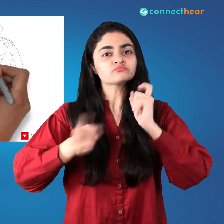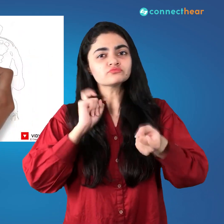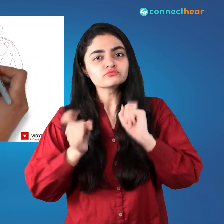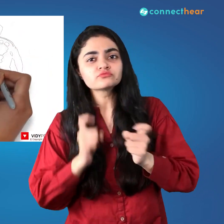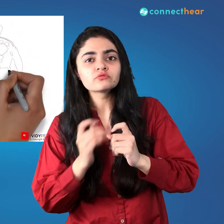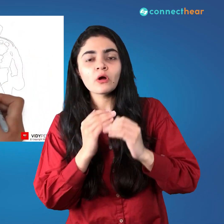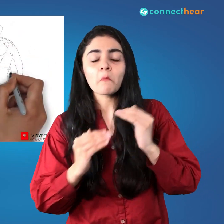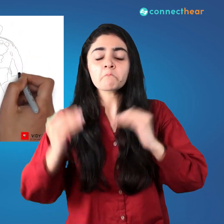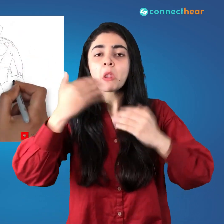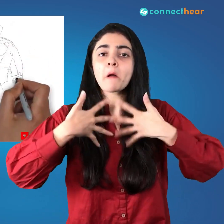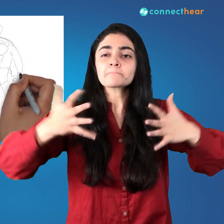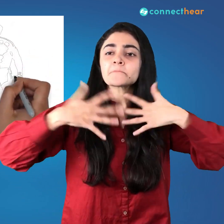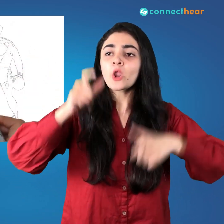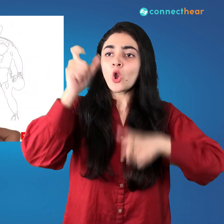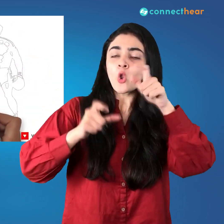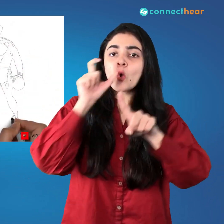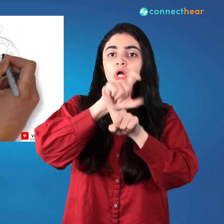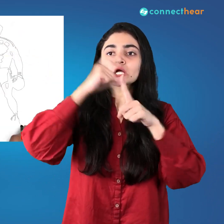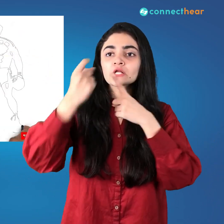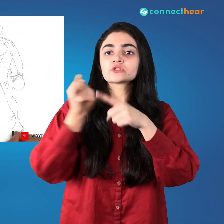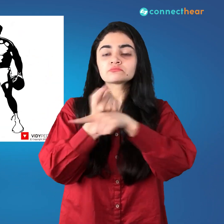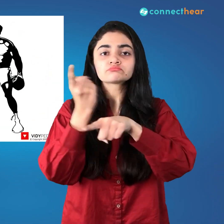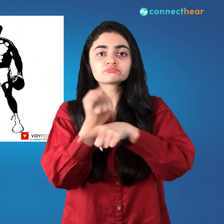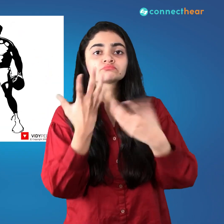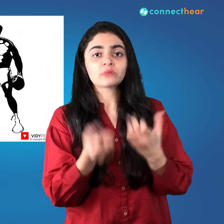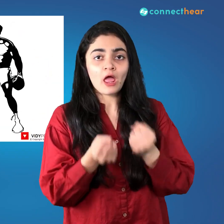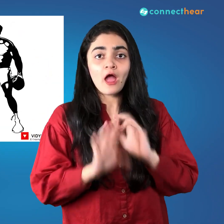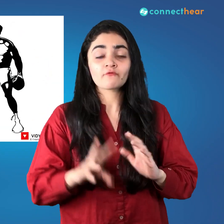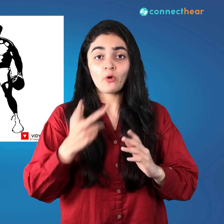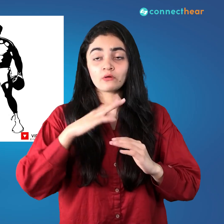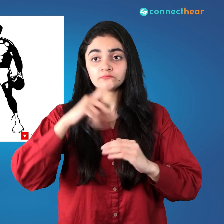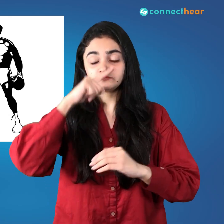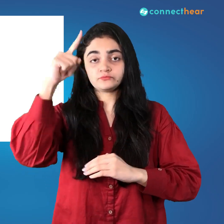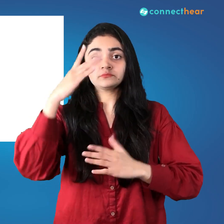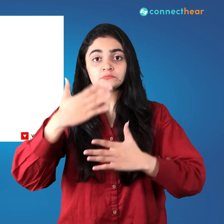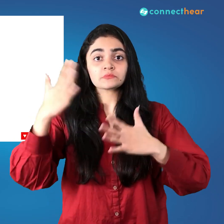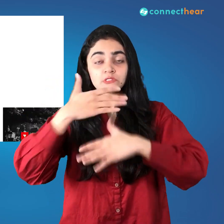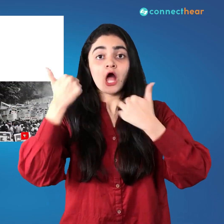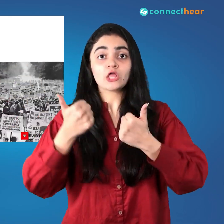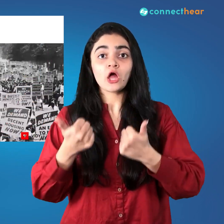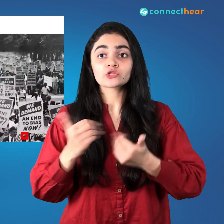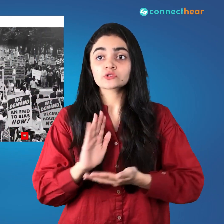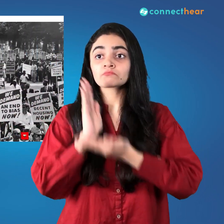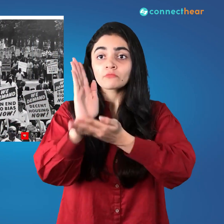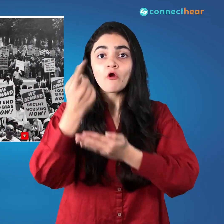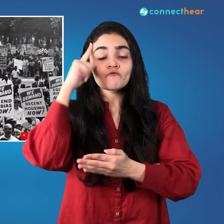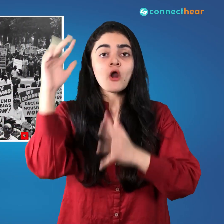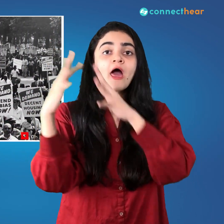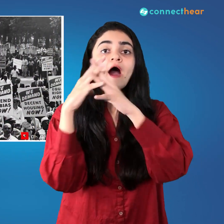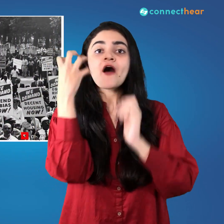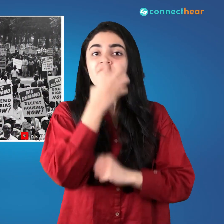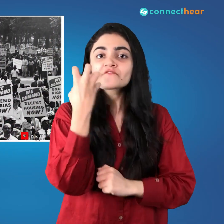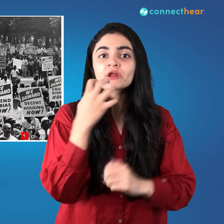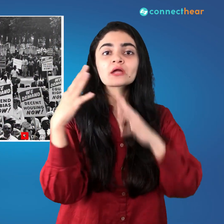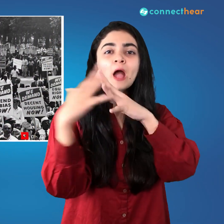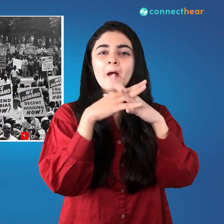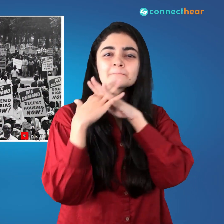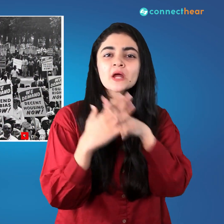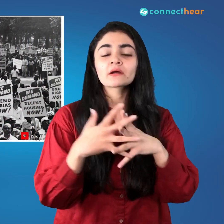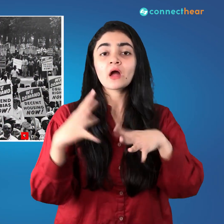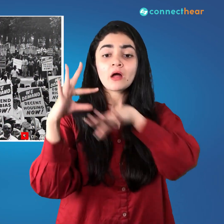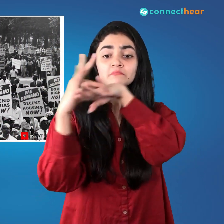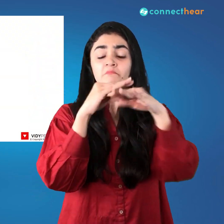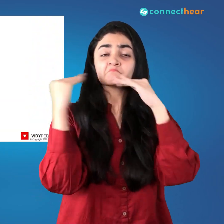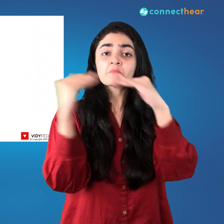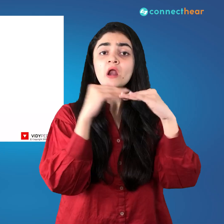him an icon for the larger counterculture generation, and he was a high-profile figure of racial pride for African Americans during the civil rights